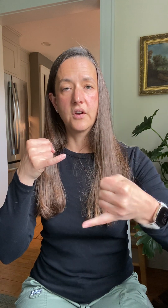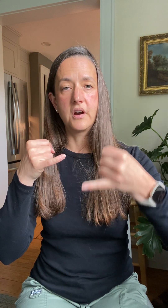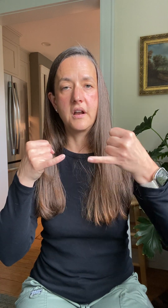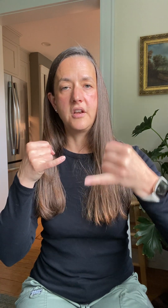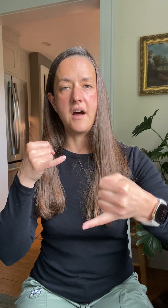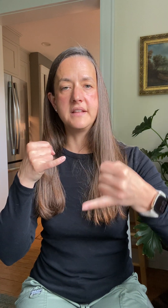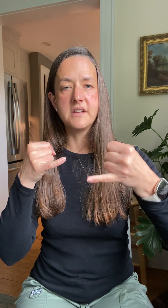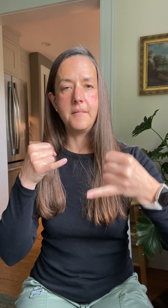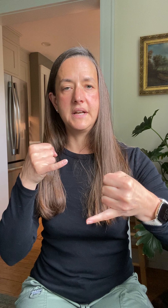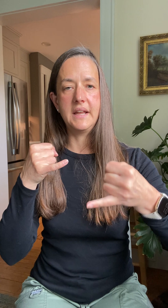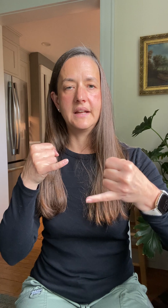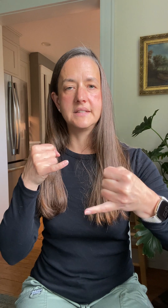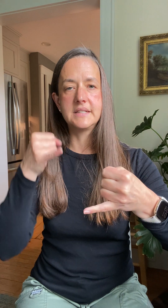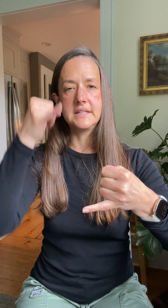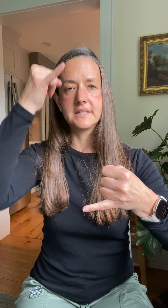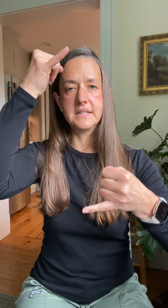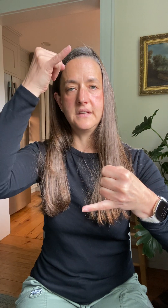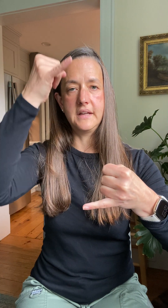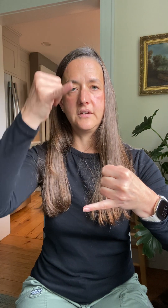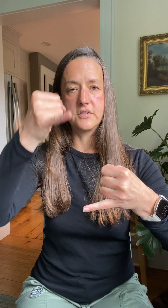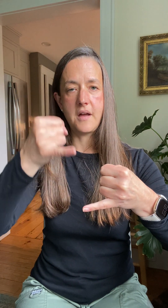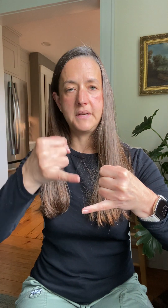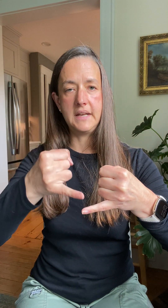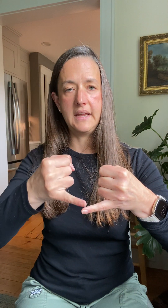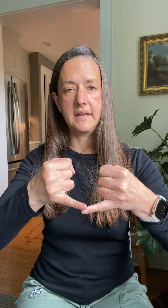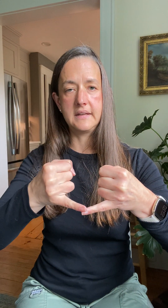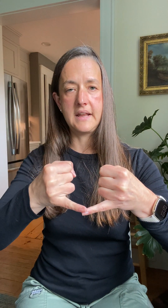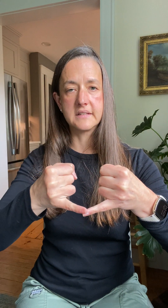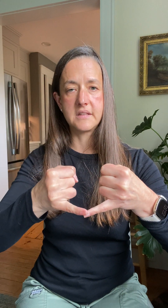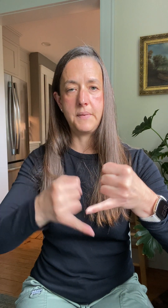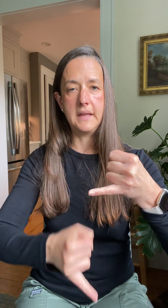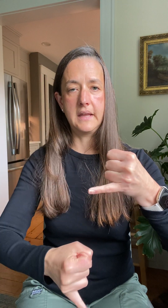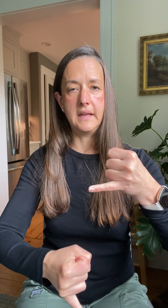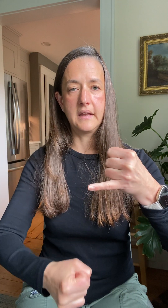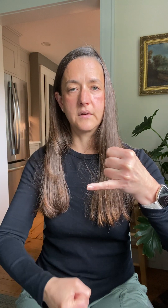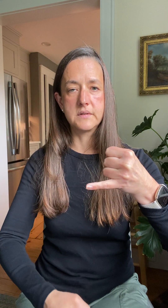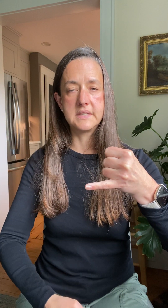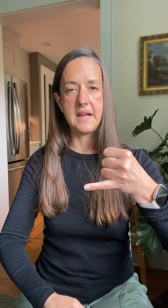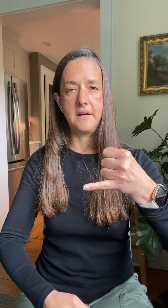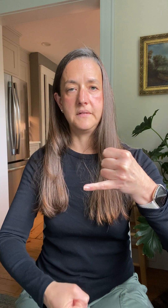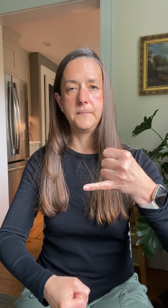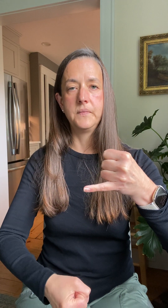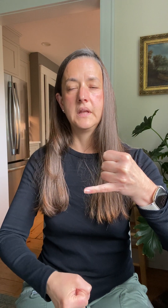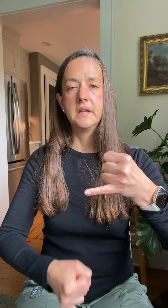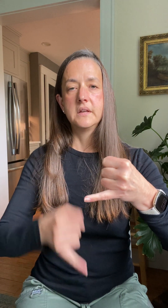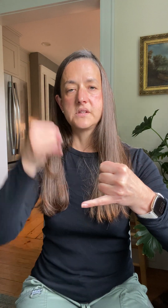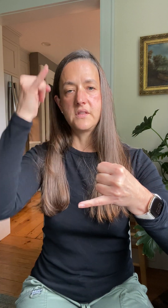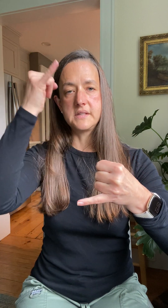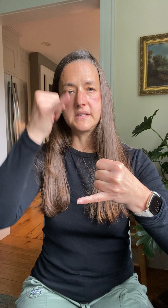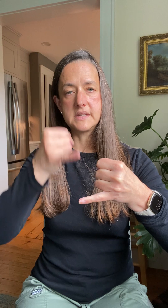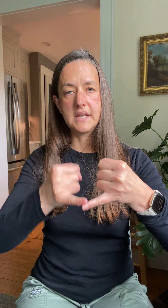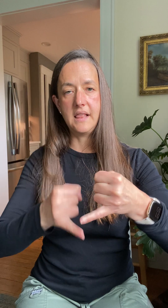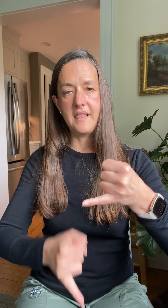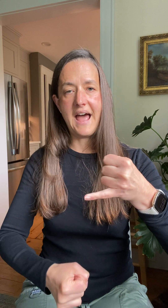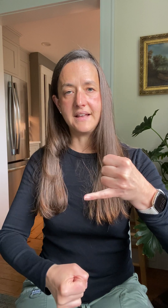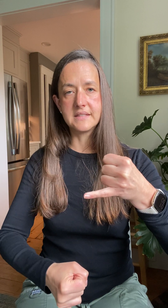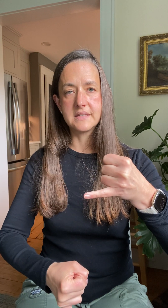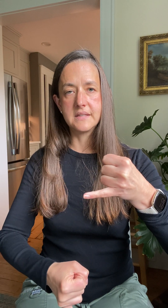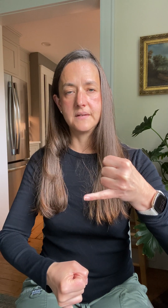your non-dominant hand stays still, and your dominant hand takes the pinky and goes down. So this is last.